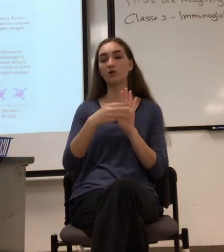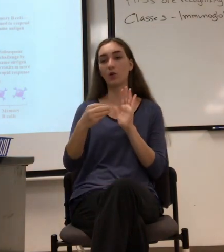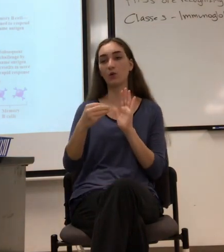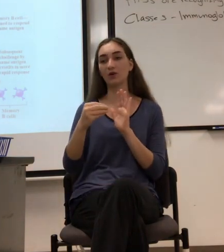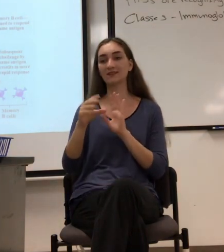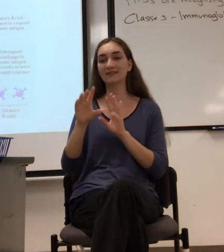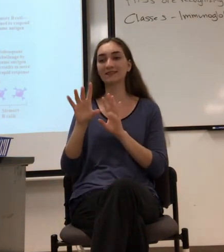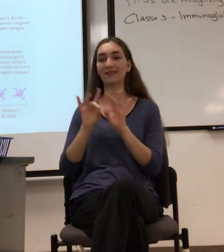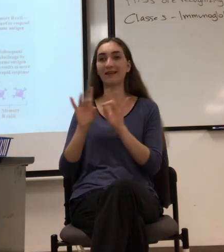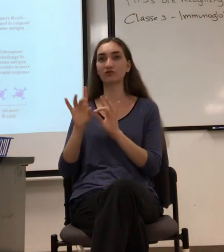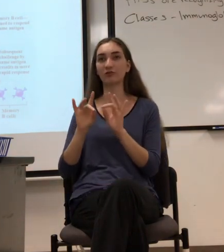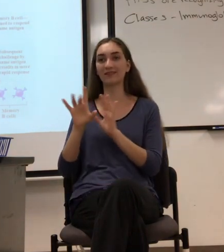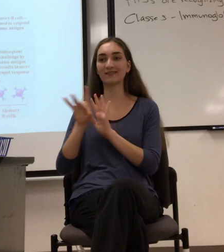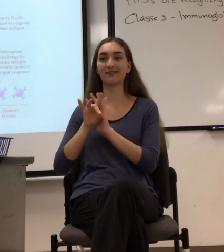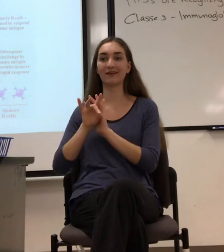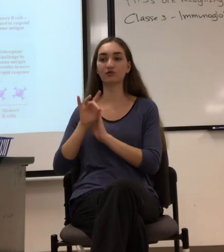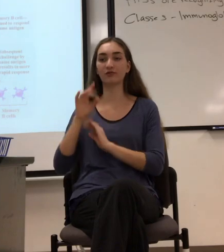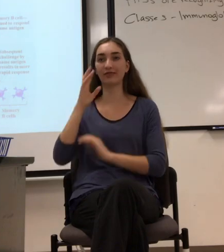clones are they showing you?